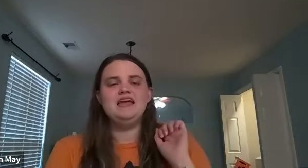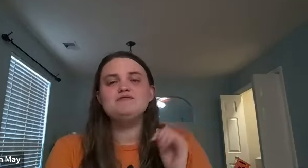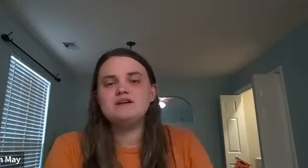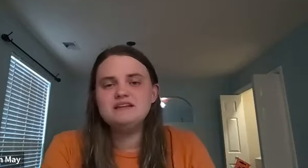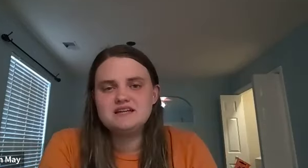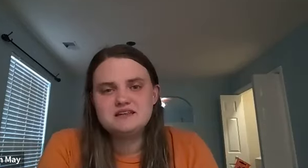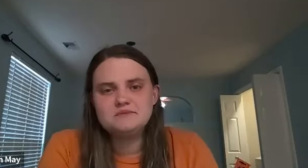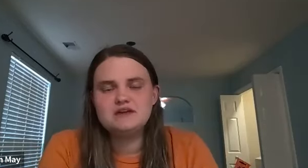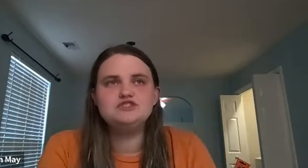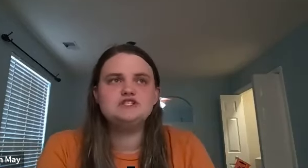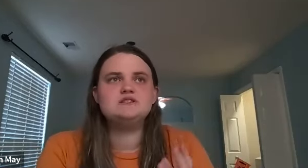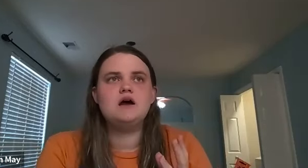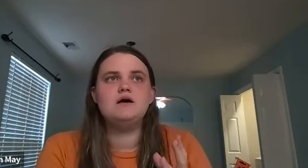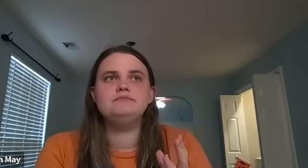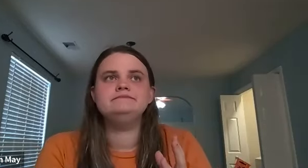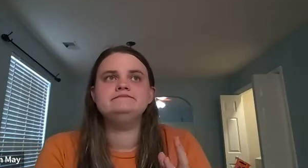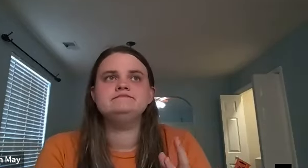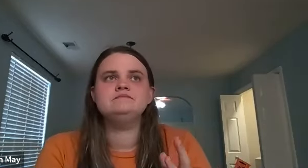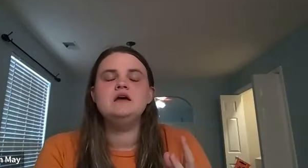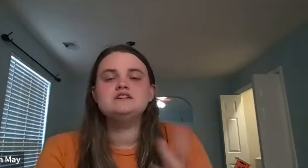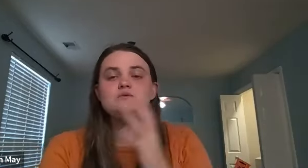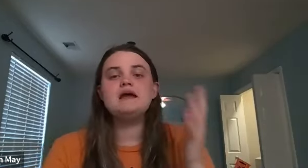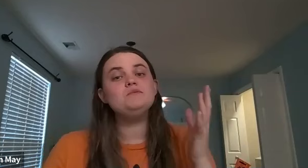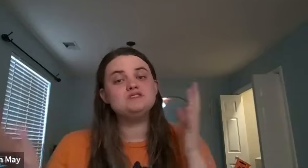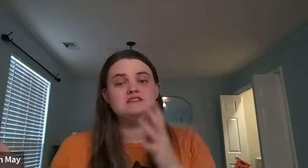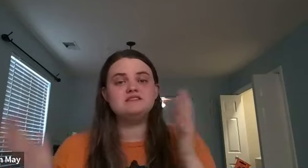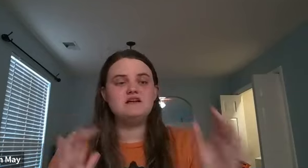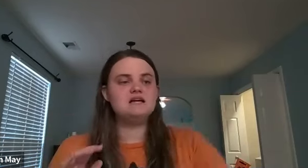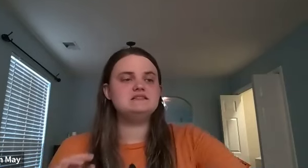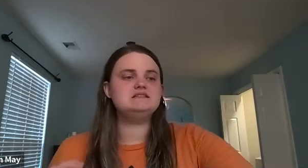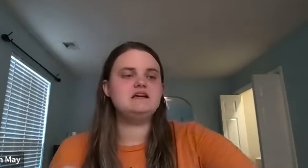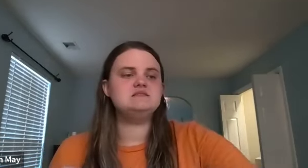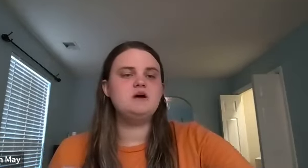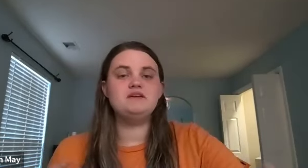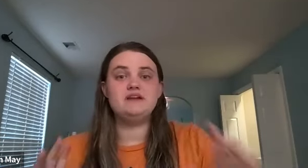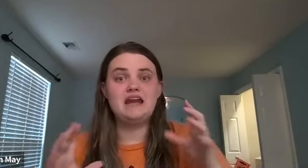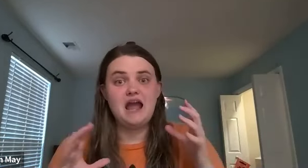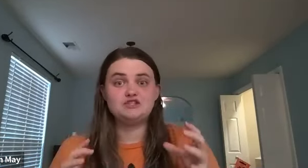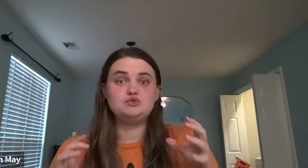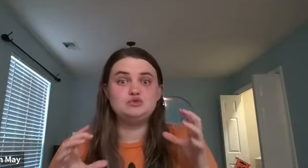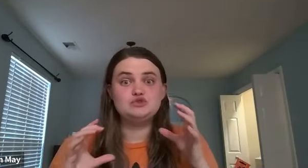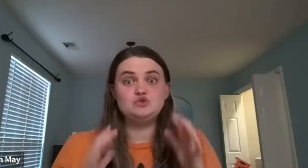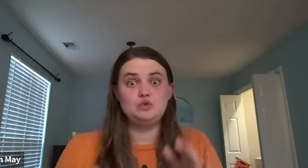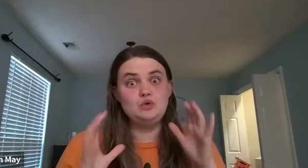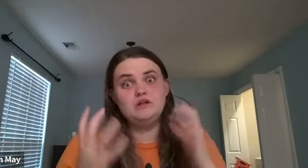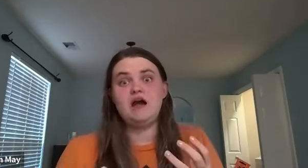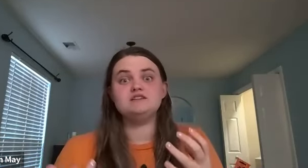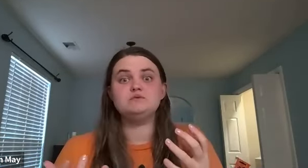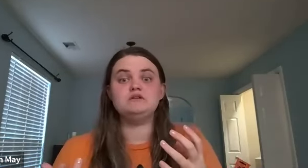it really does come down to just, because the way I will see this class is less about being like an actual school class where